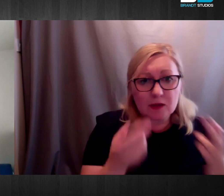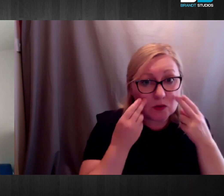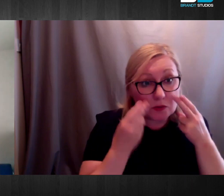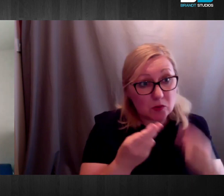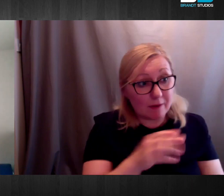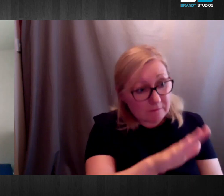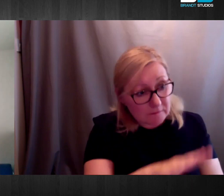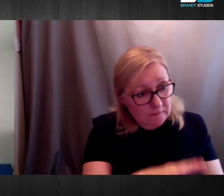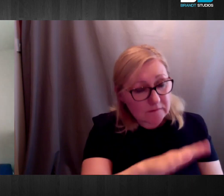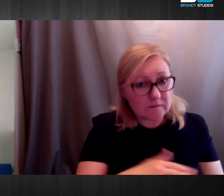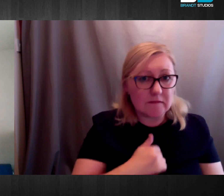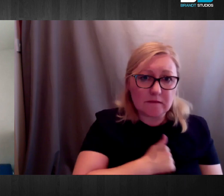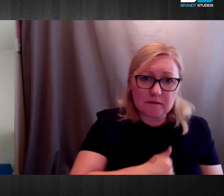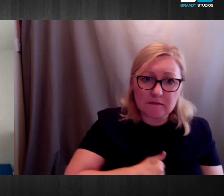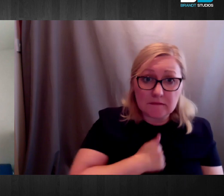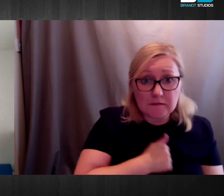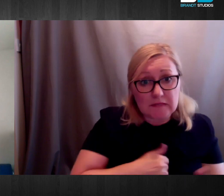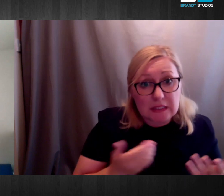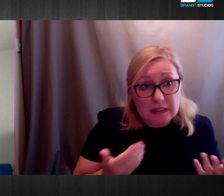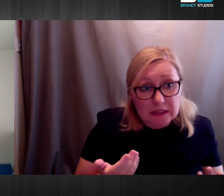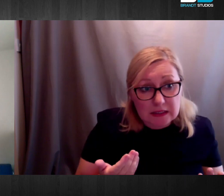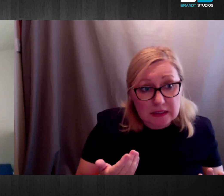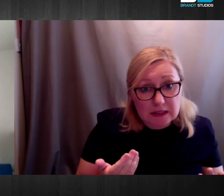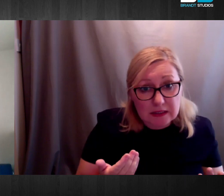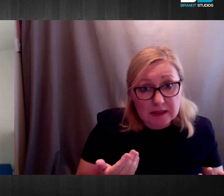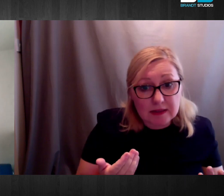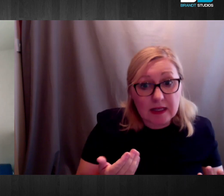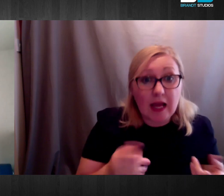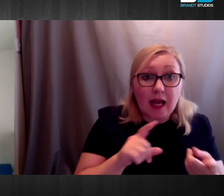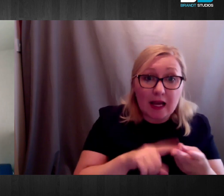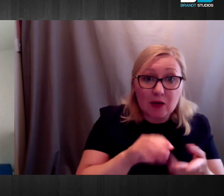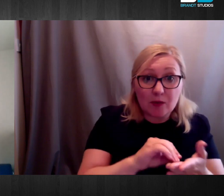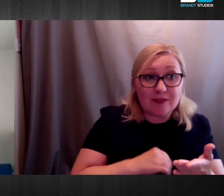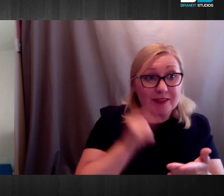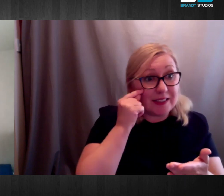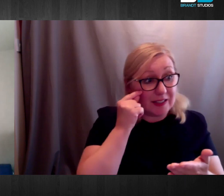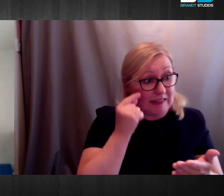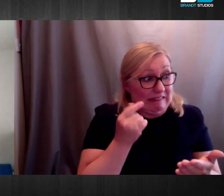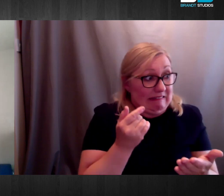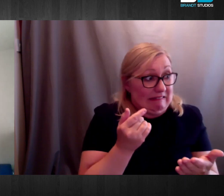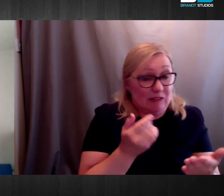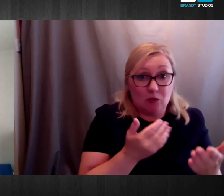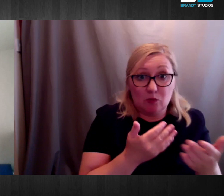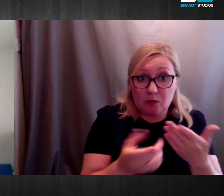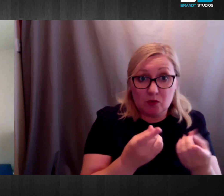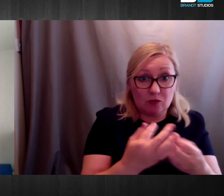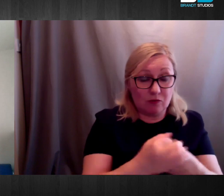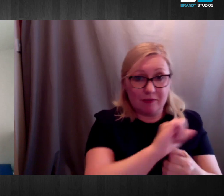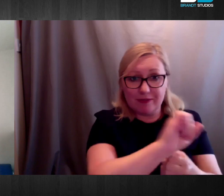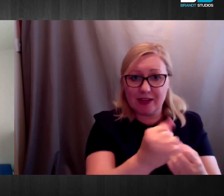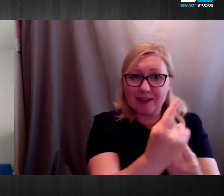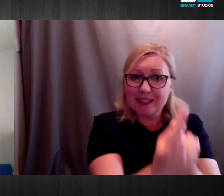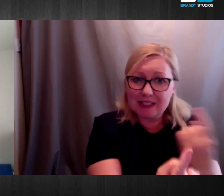whilst also not having a cent of additional funding. So it's a little bit of a trap we